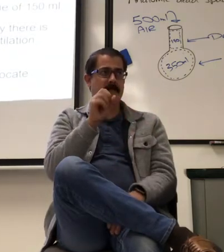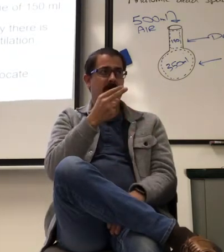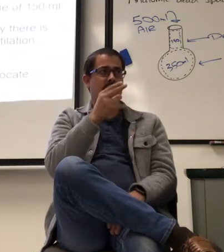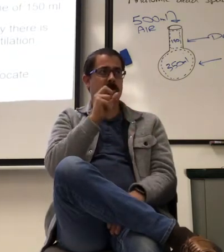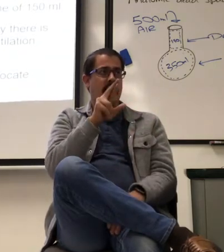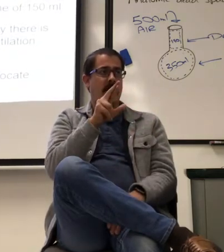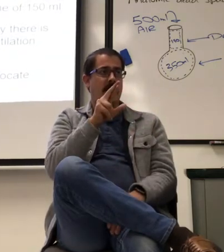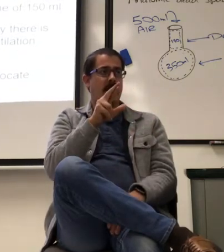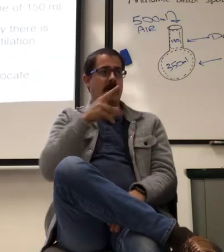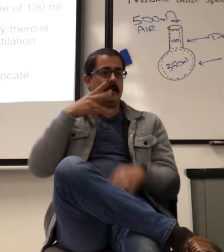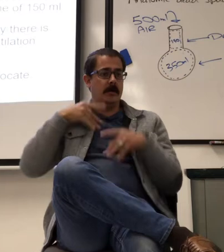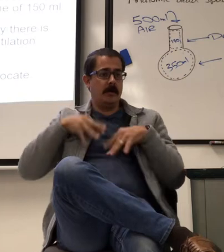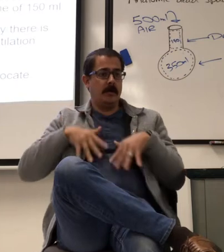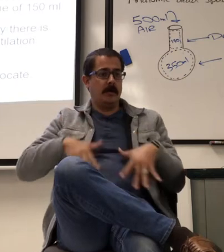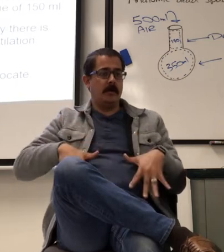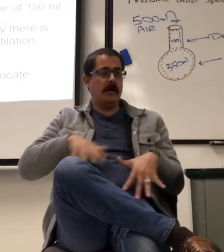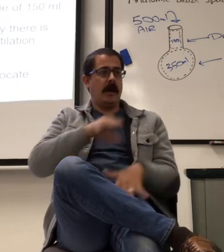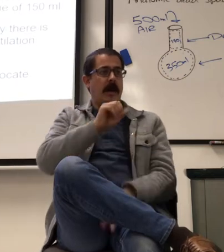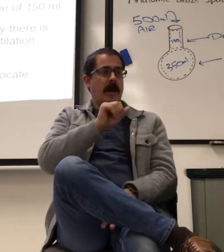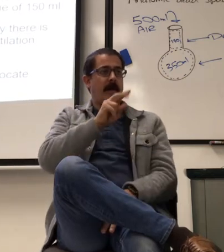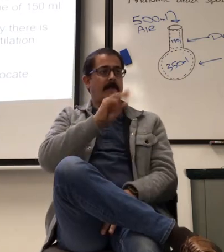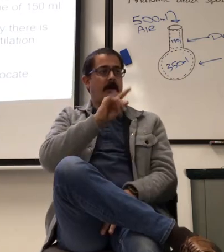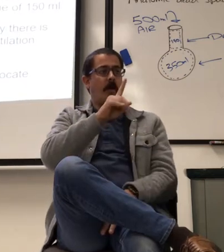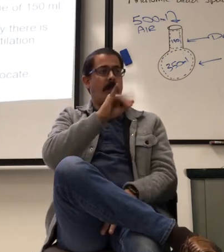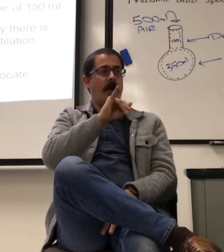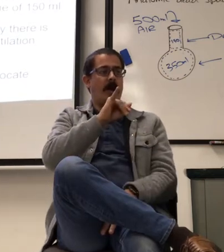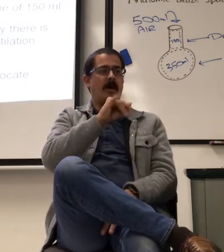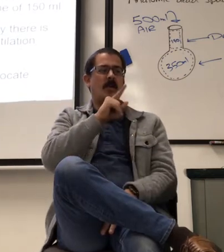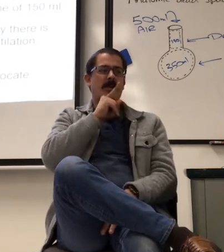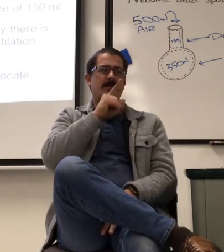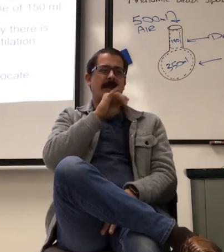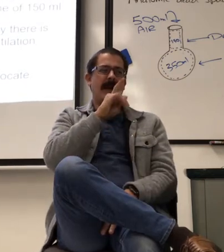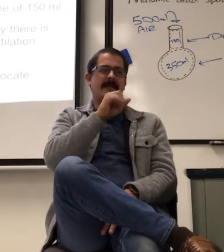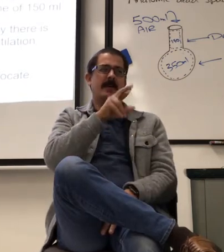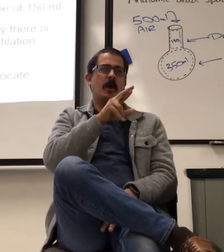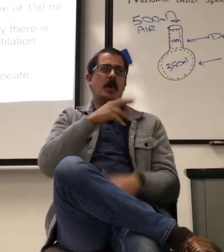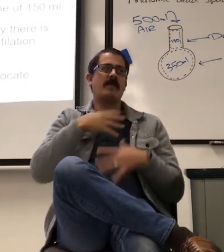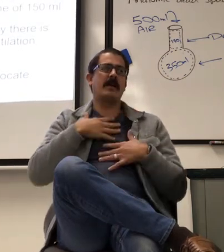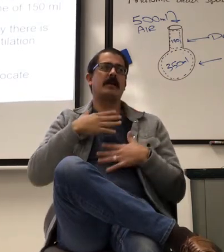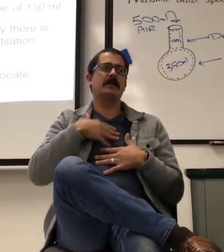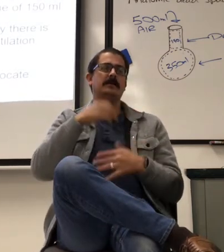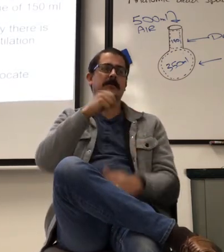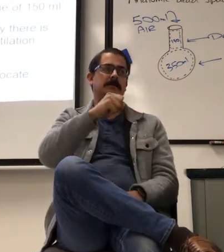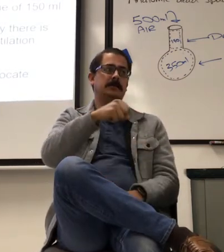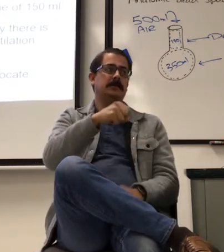reaching the alveoli. Okay. Theoretically, there is alveolar ventilation,